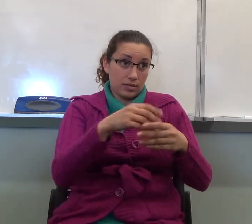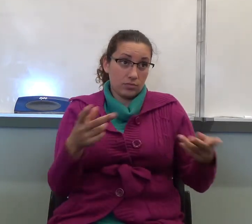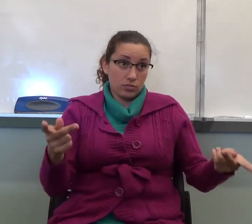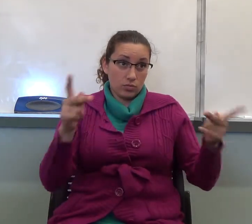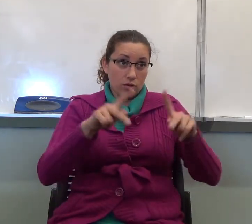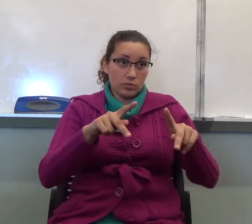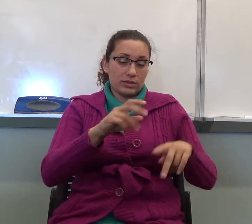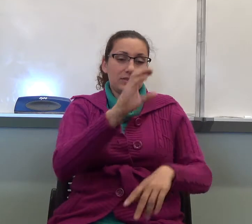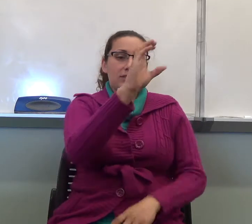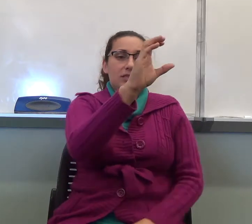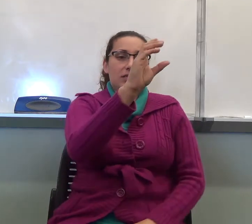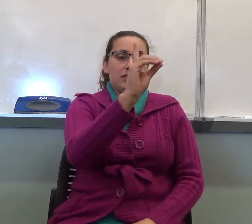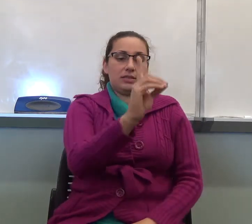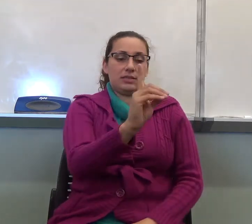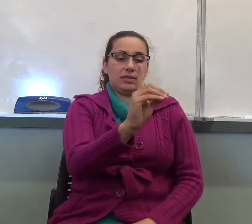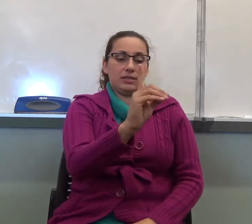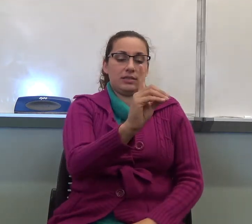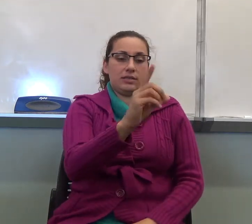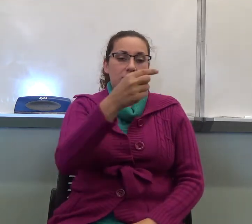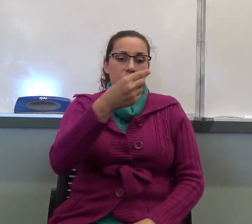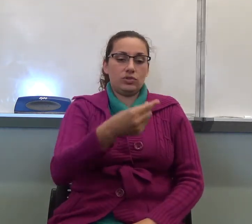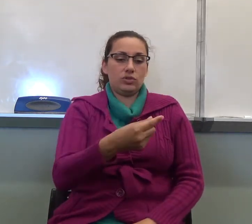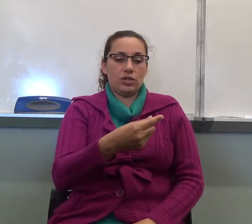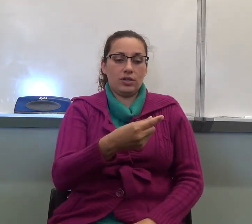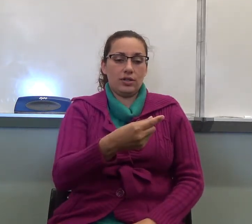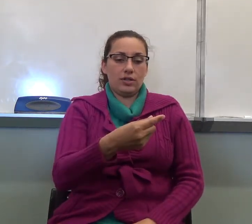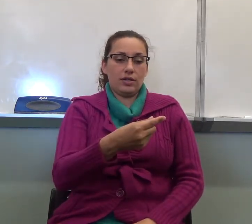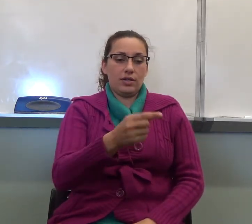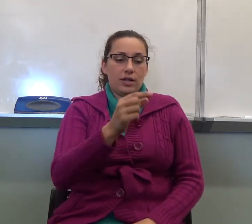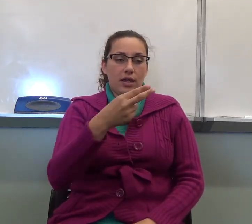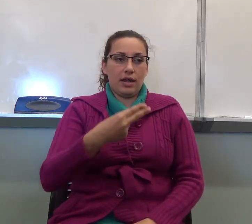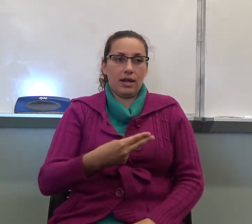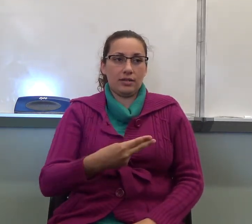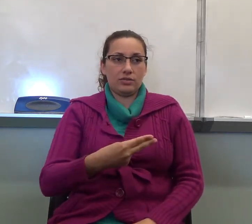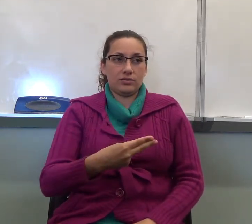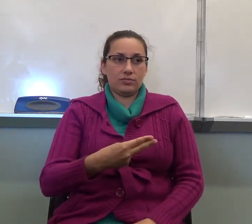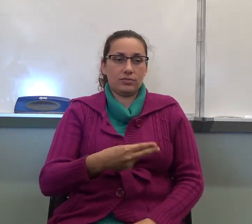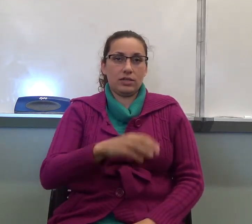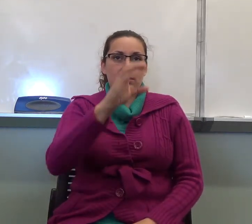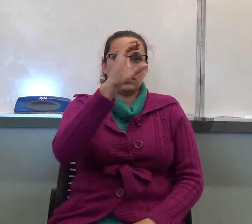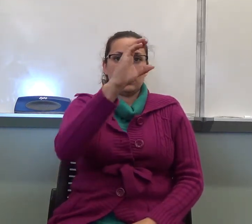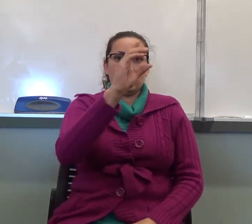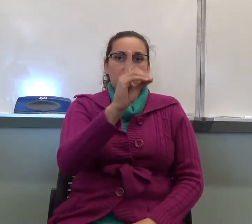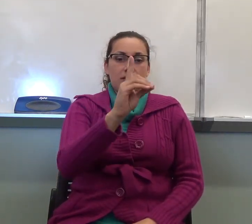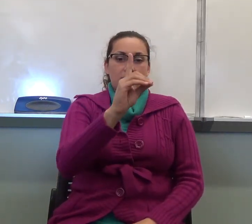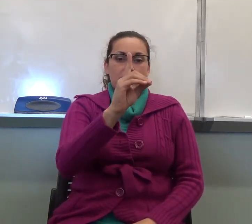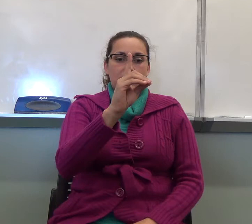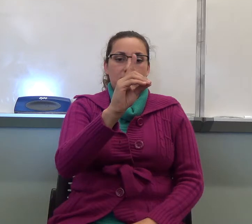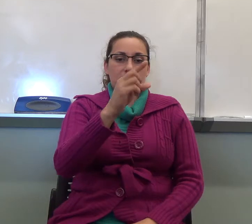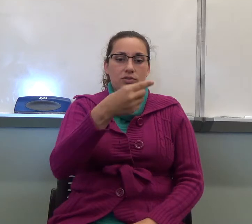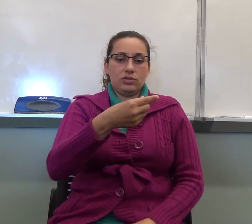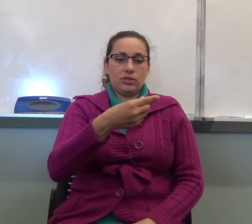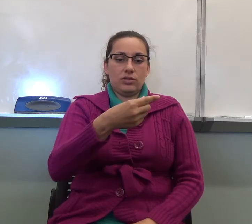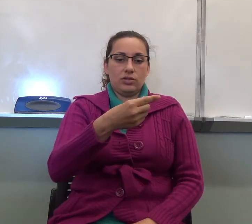D, G, and H. C, D, G, and H. And the others do